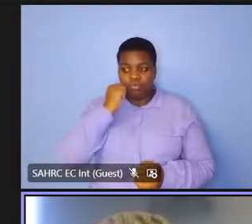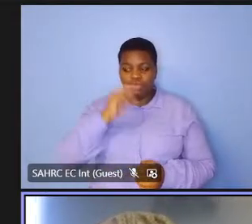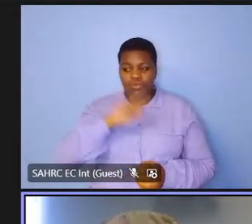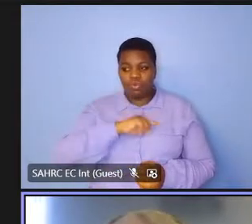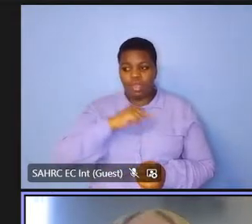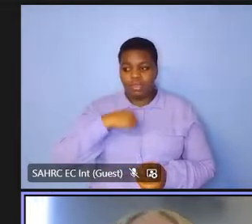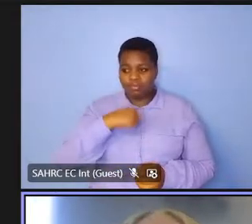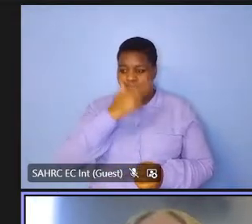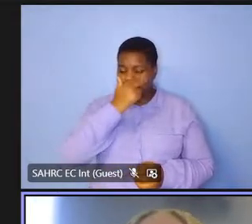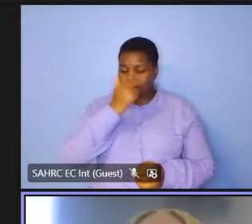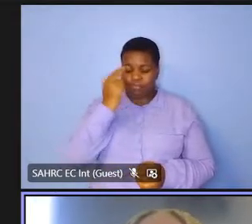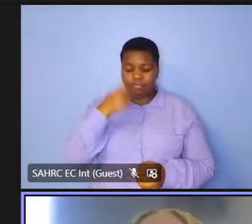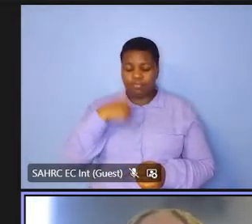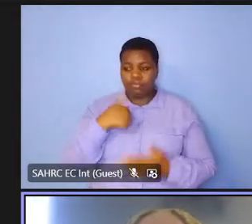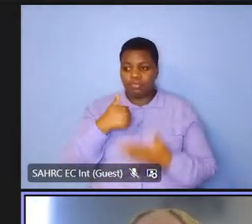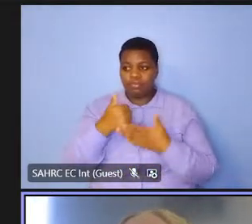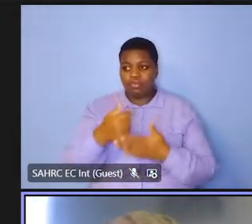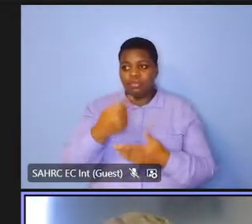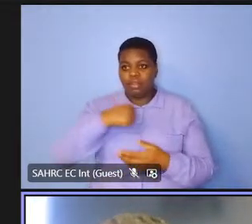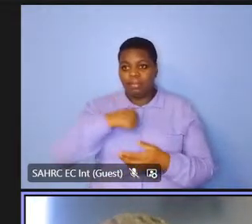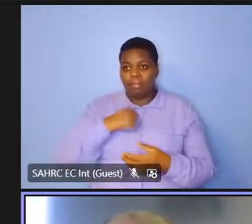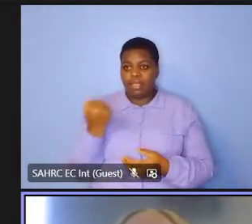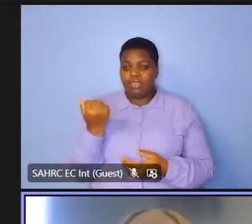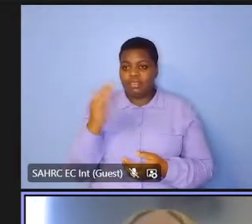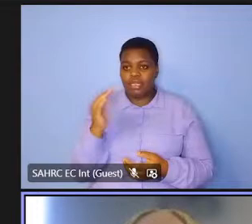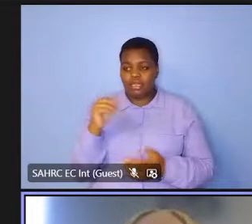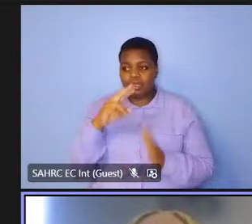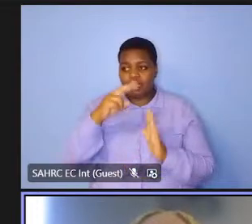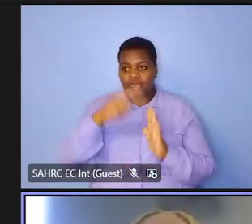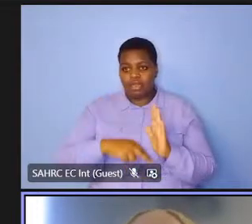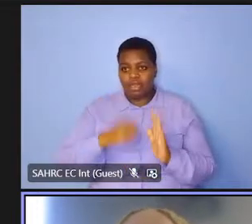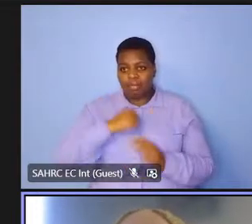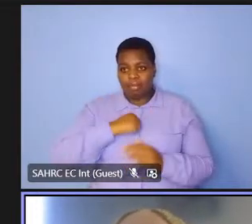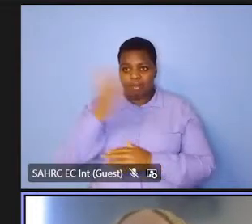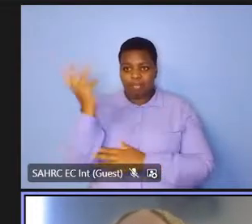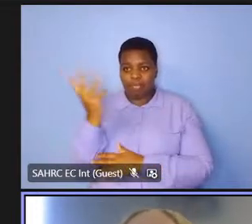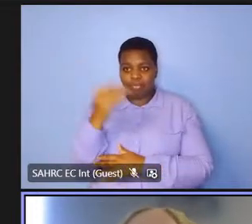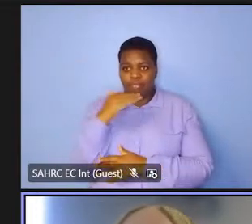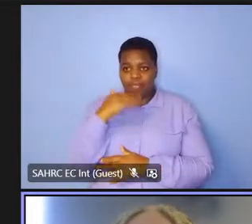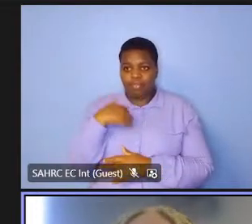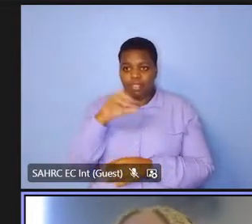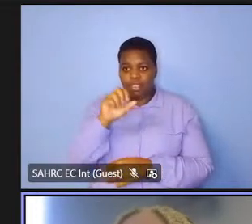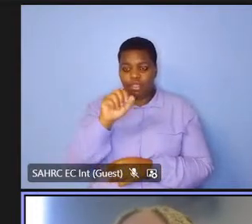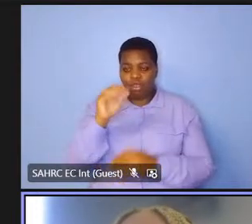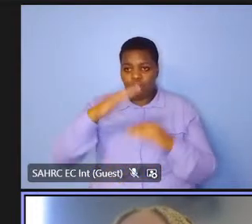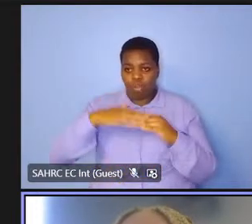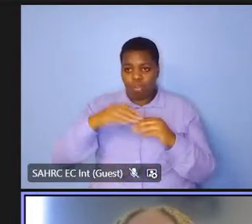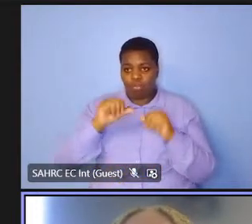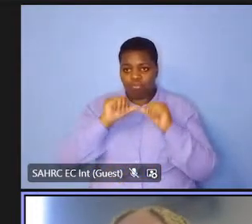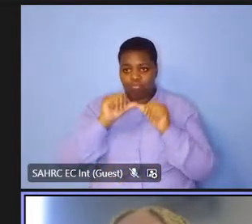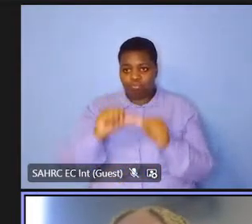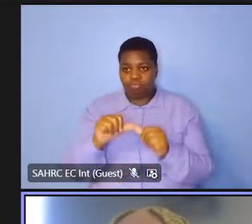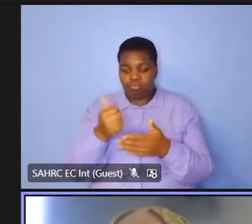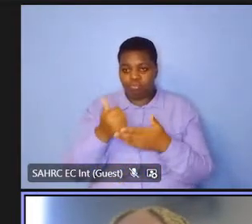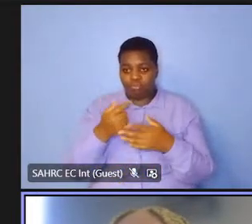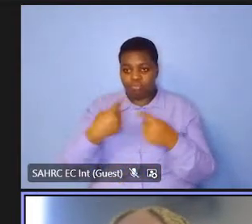sighted, in order to assist me to see my slides and to read my presentation, I'm going to switch my camera on and off just to help